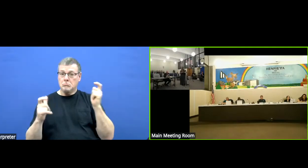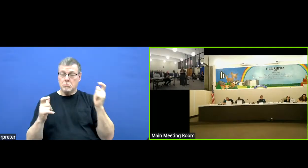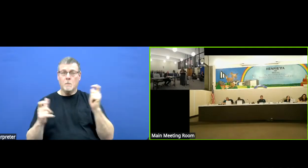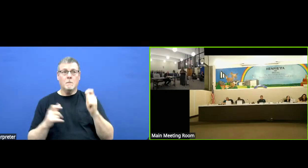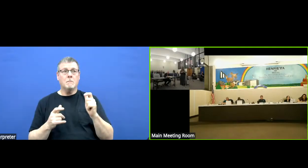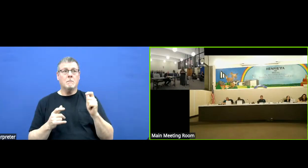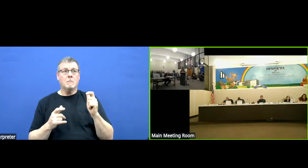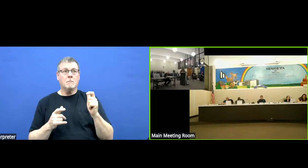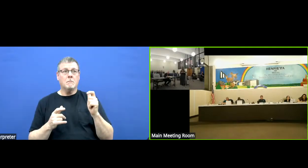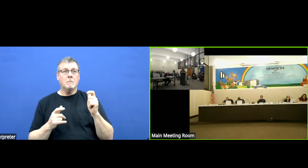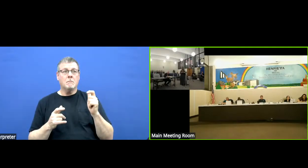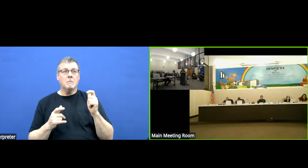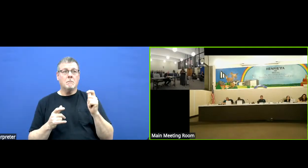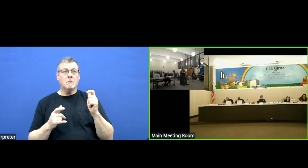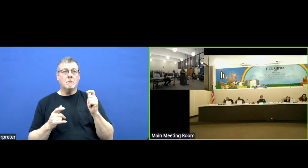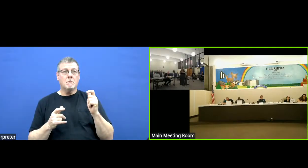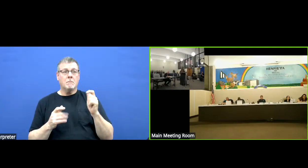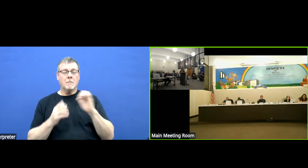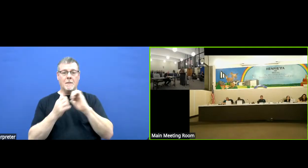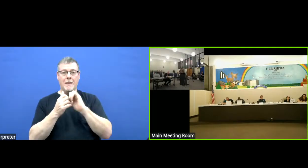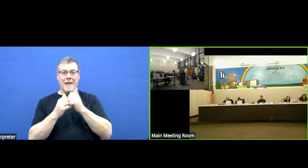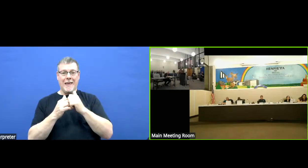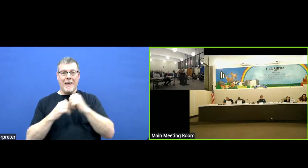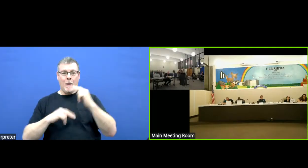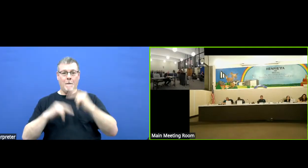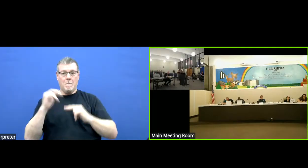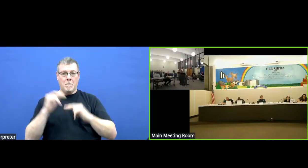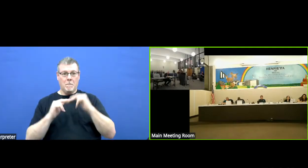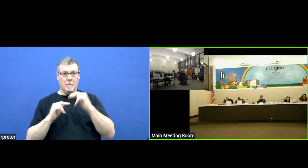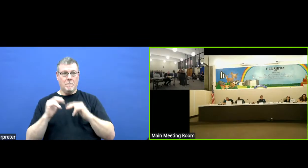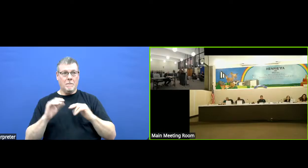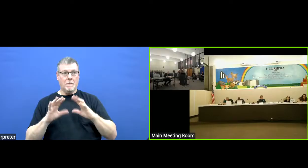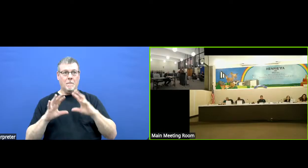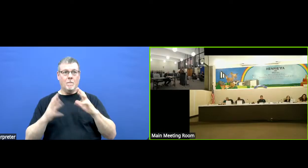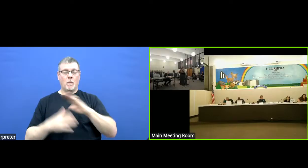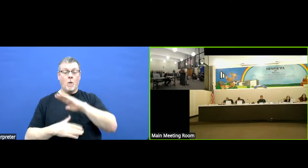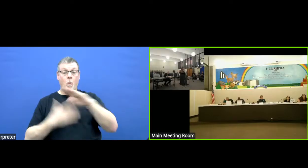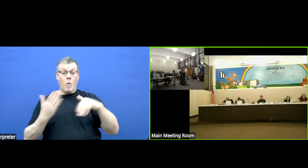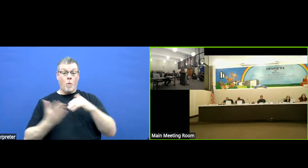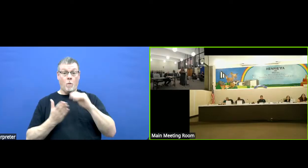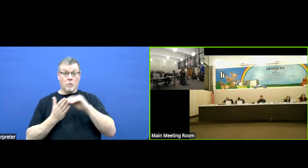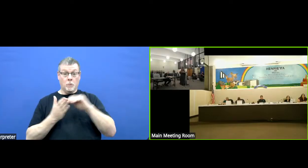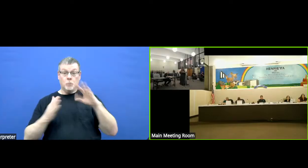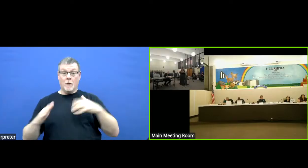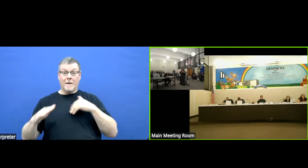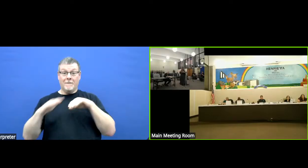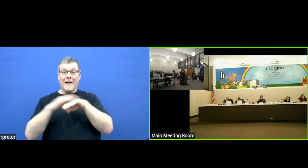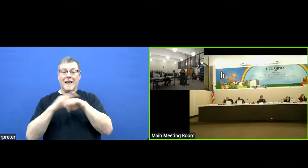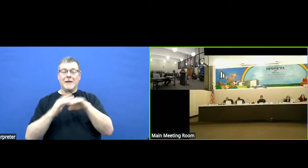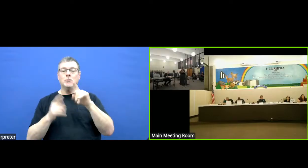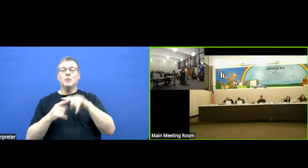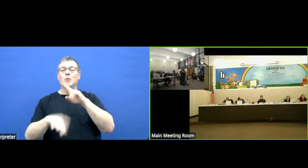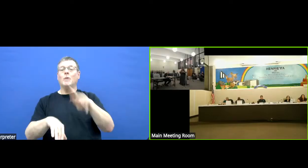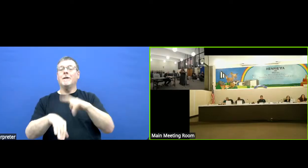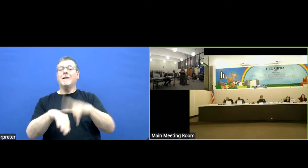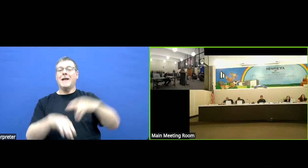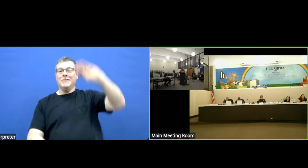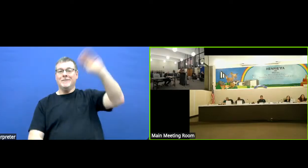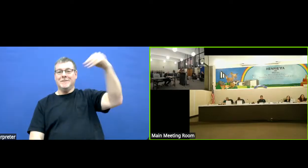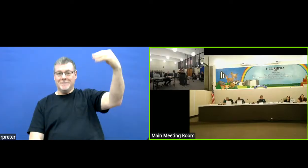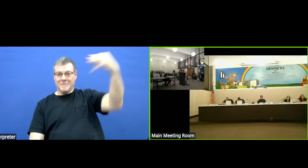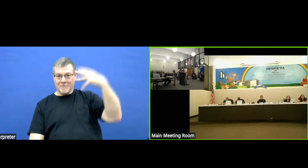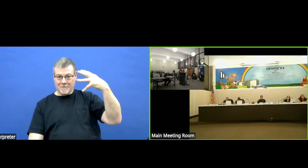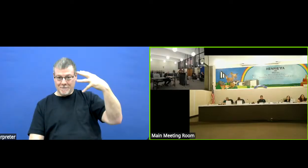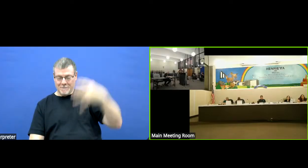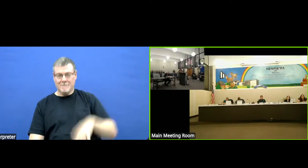And then the way the building will be so that all of the students have access to natural sunlight. So you'll